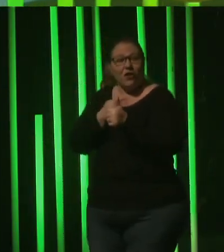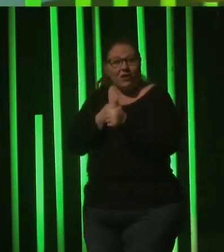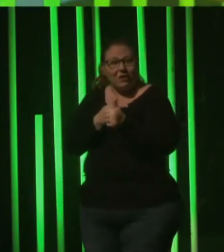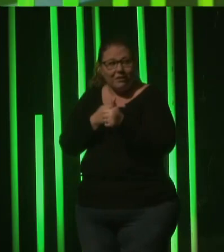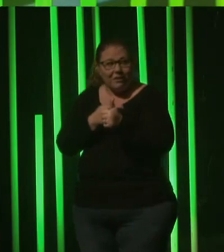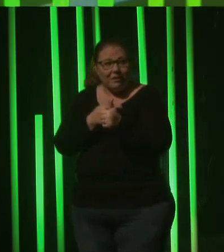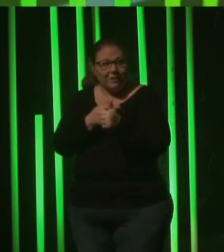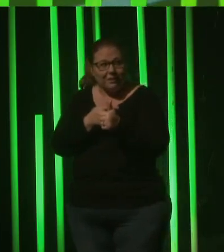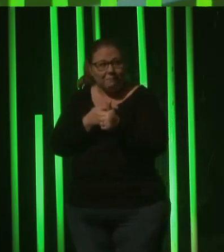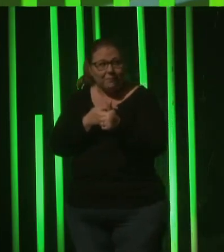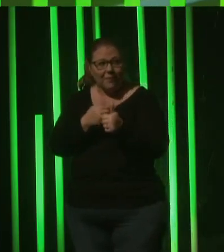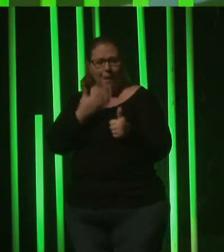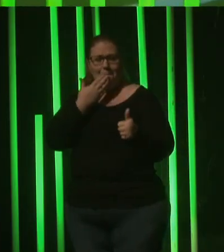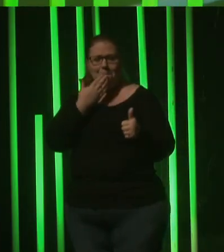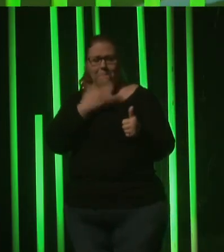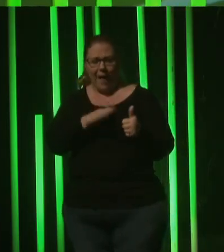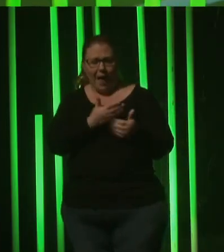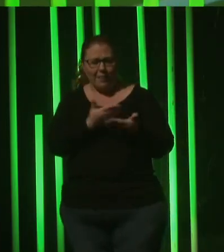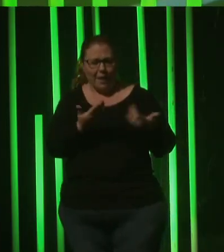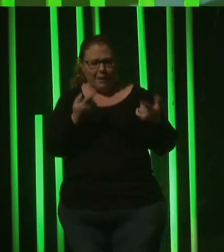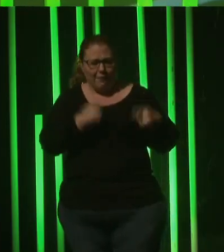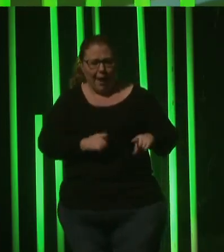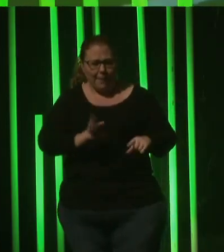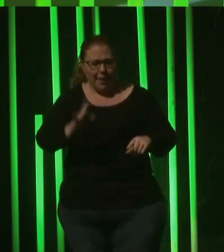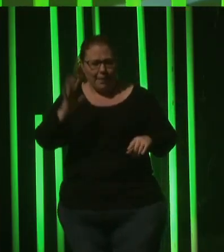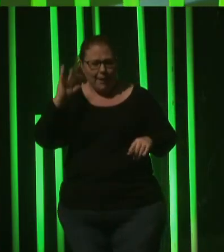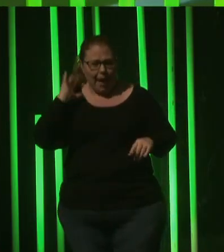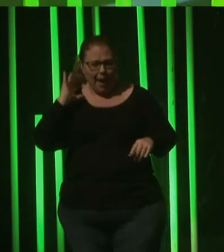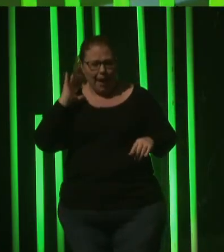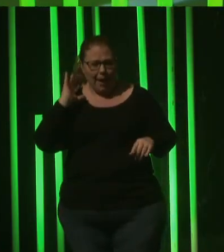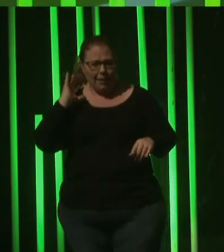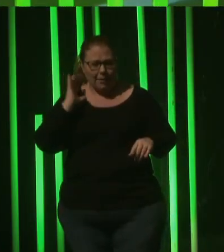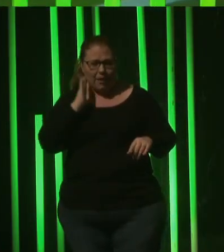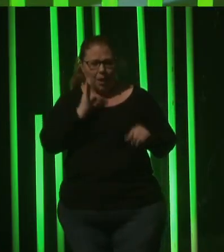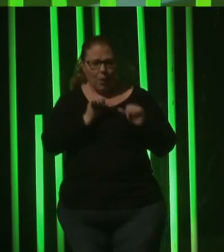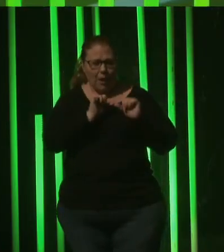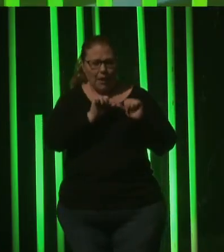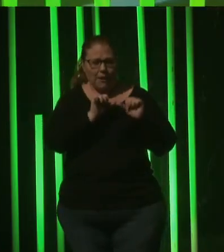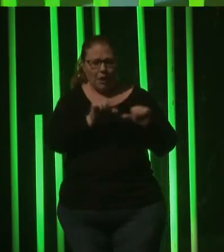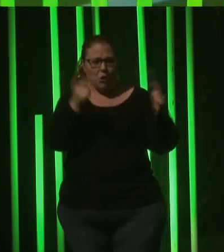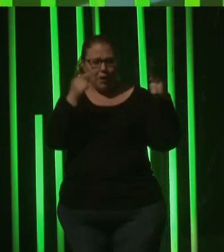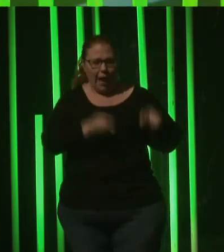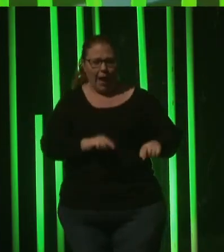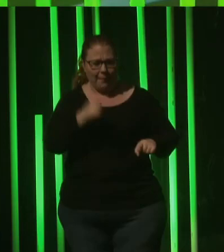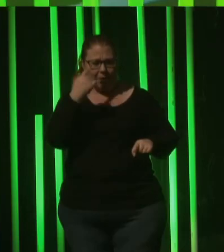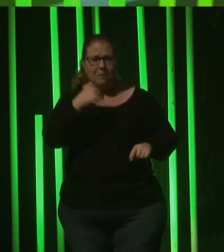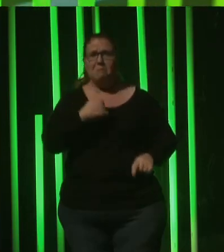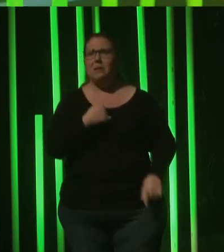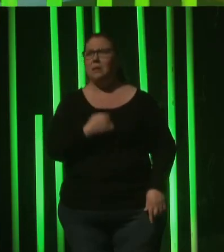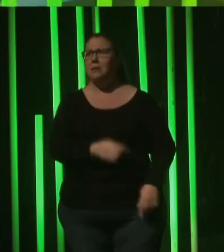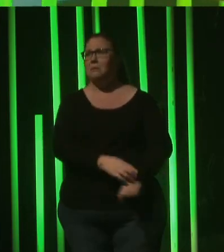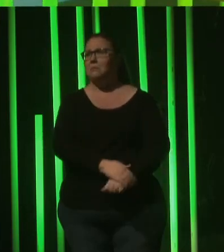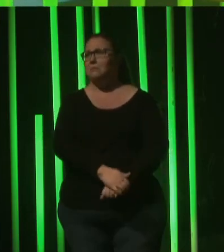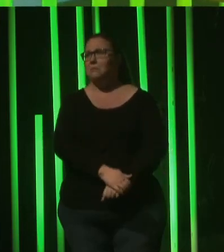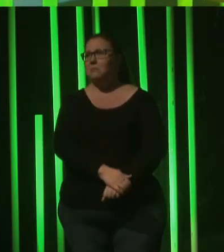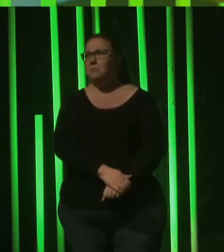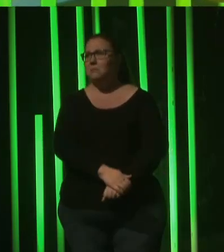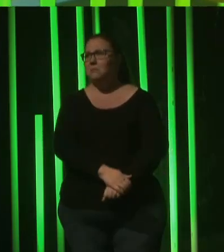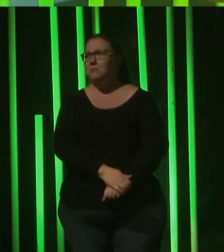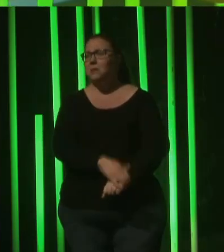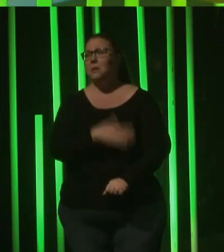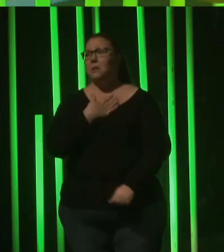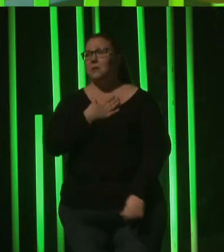is, bad things have happened in the past, and they will continue to happen to me.